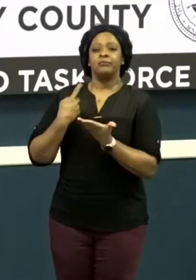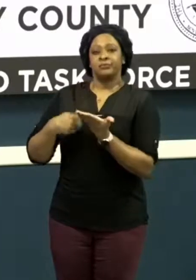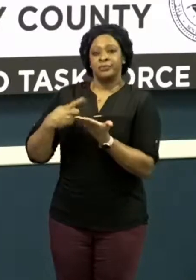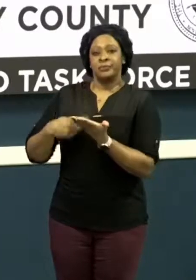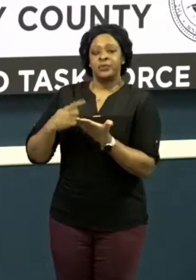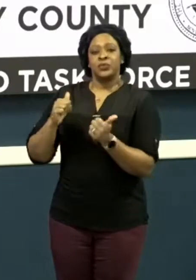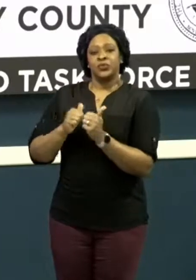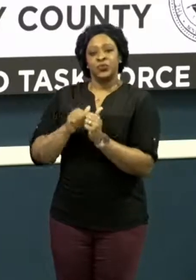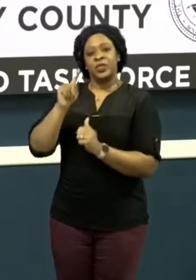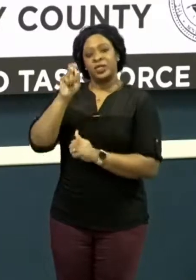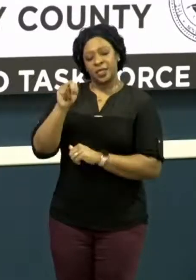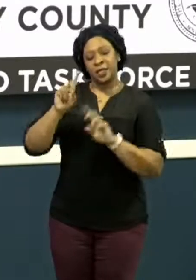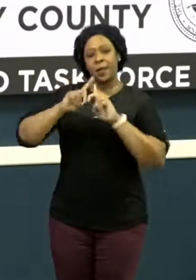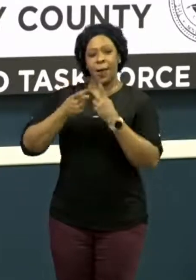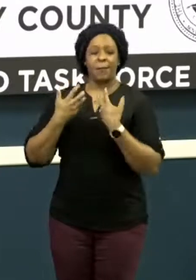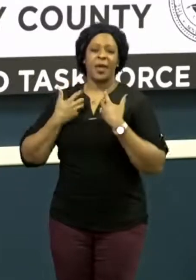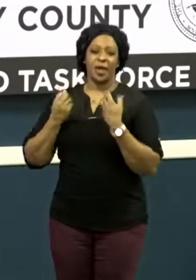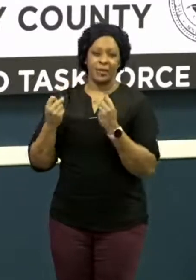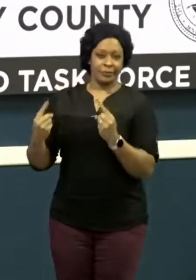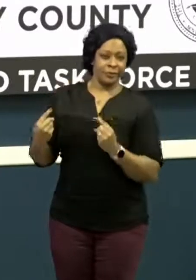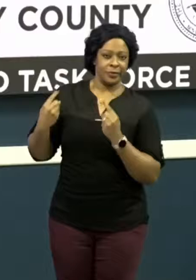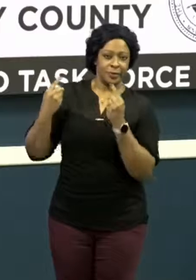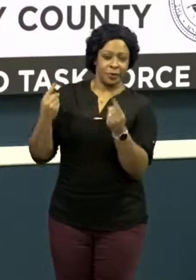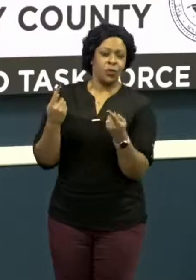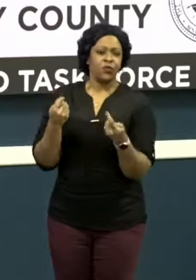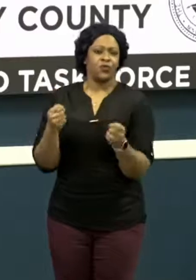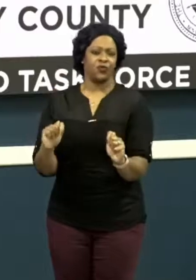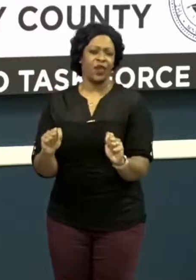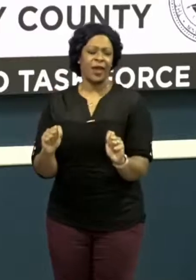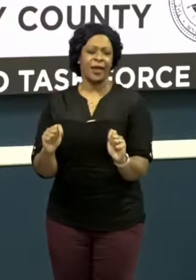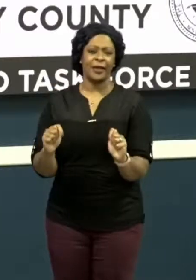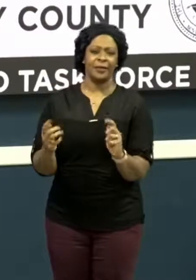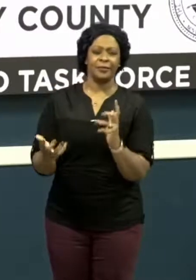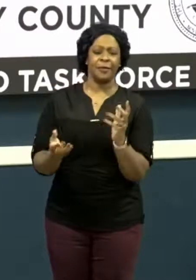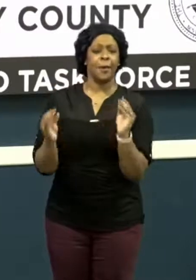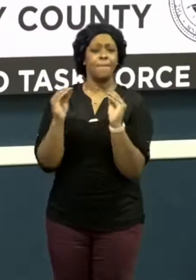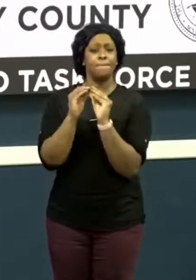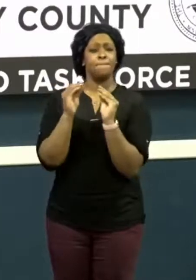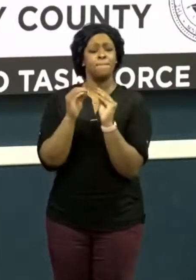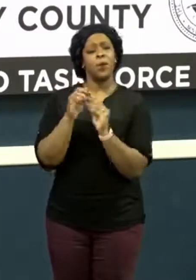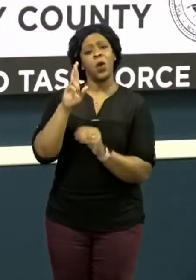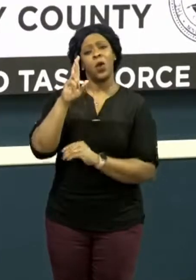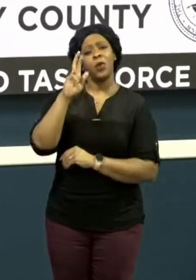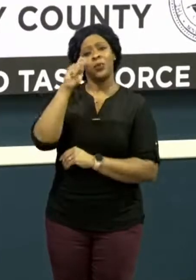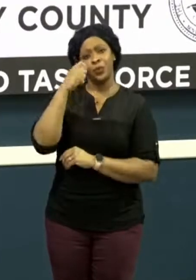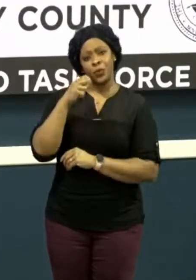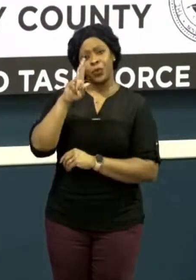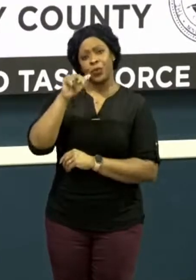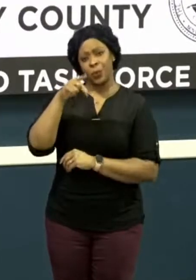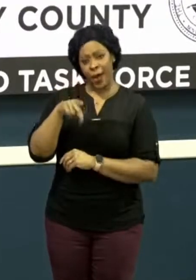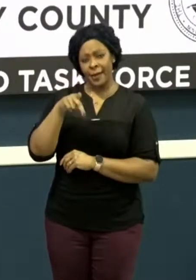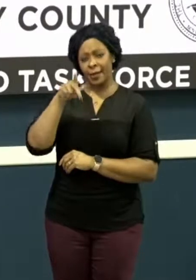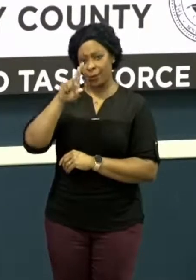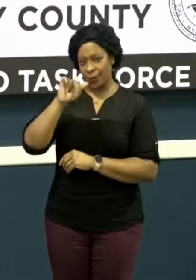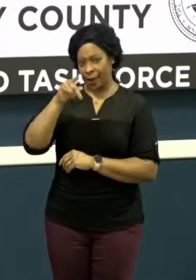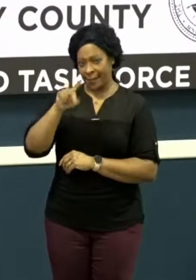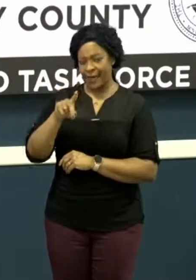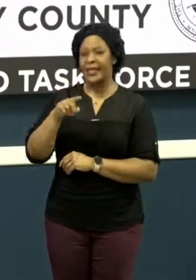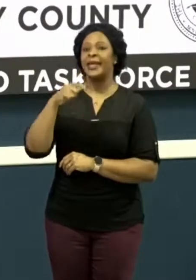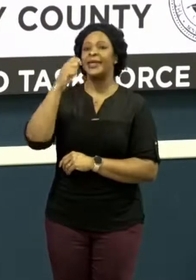communication with the Tennessee Department of Health to try to get even more rapid test kits in the